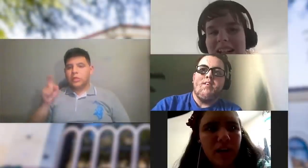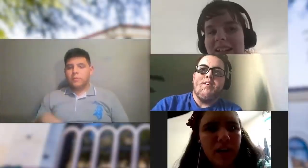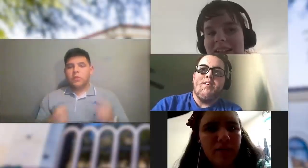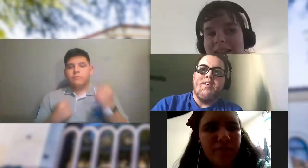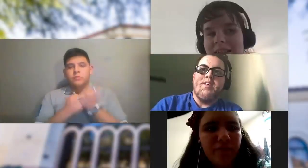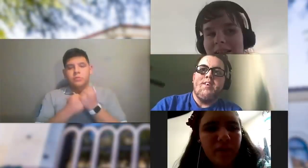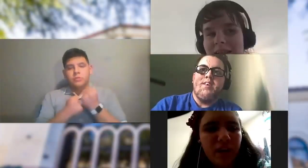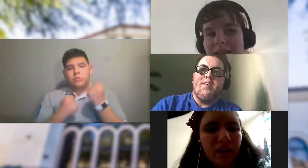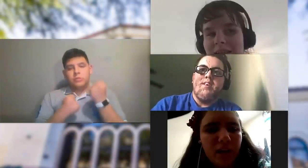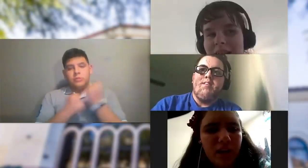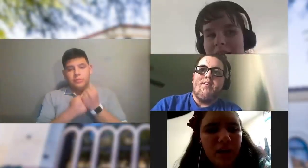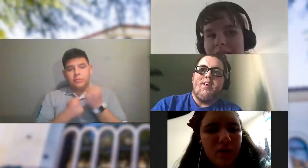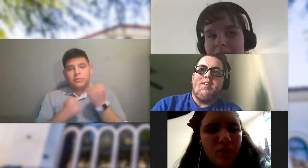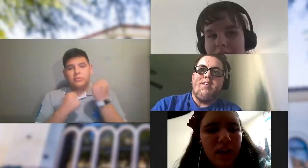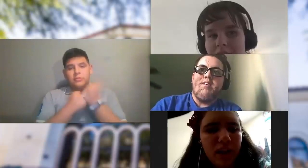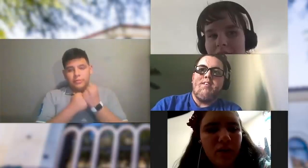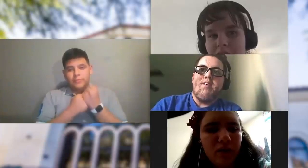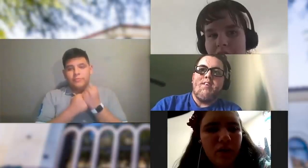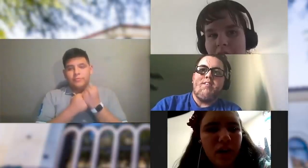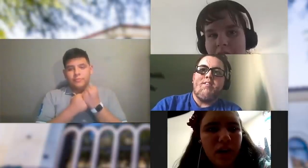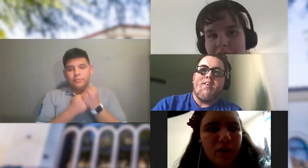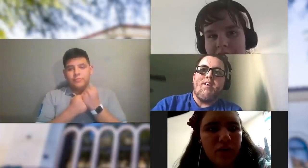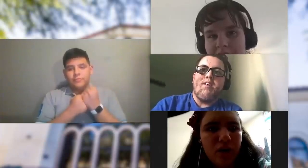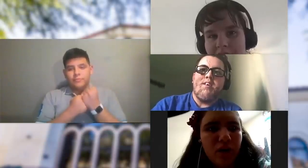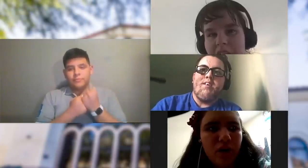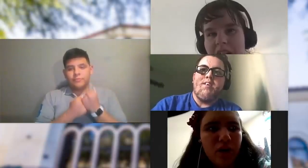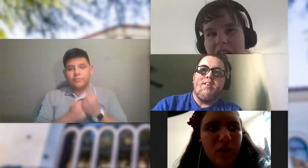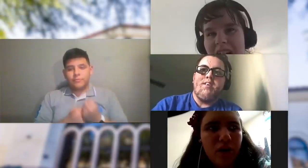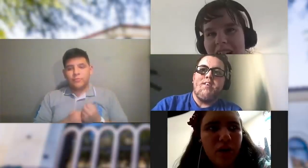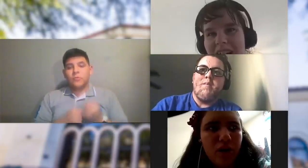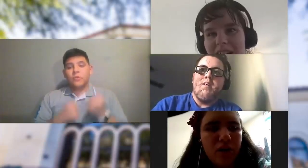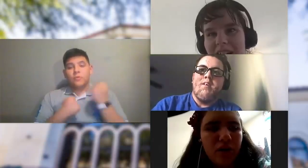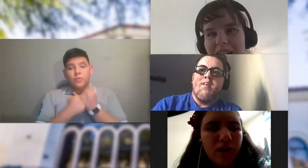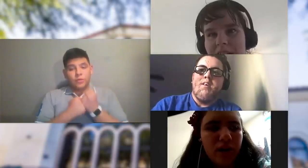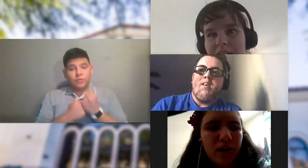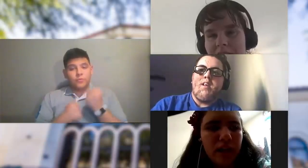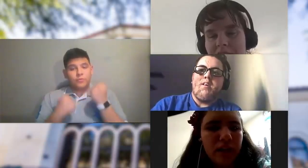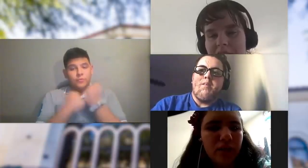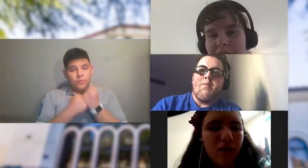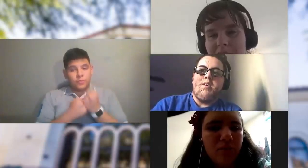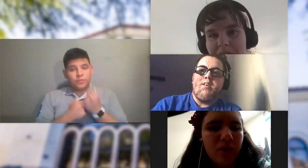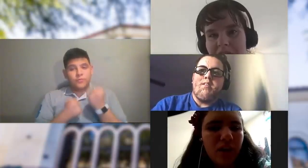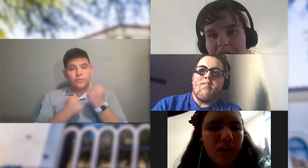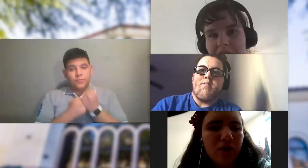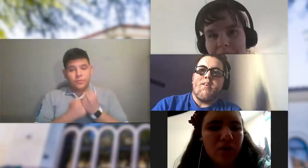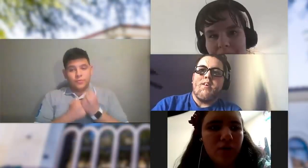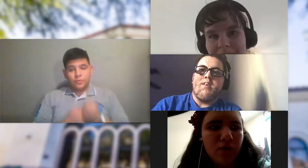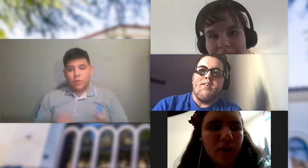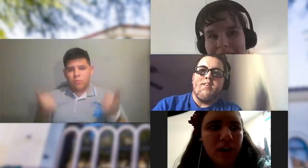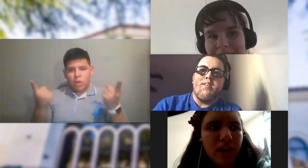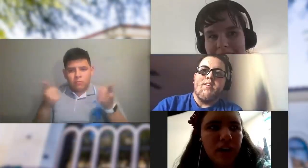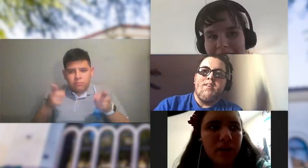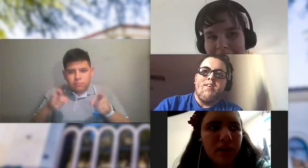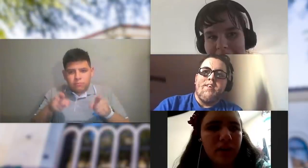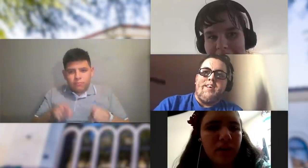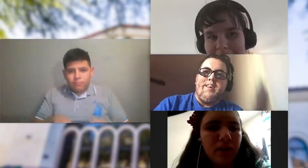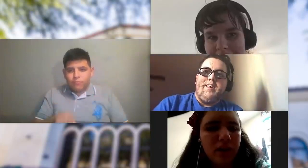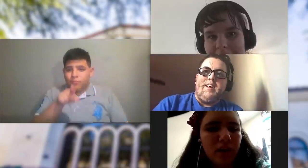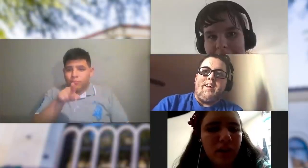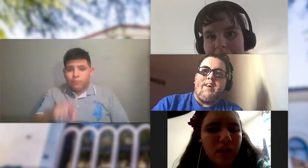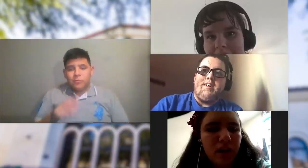me when you're not strong. I'll be your